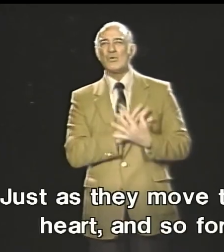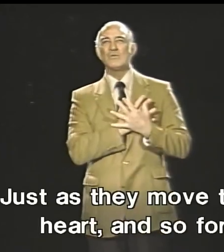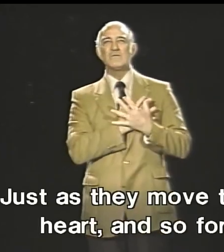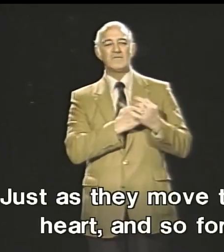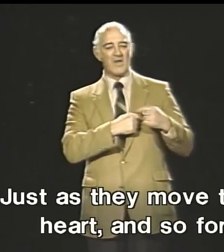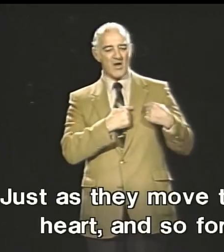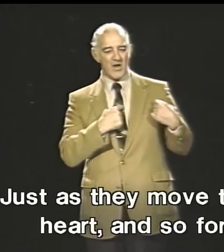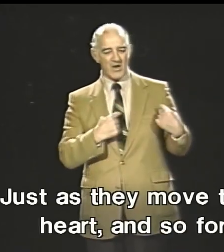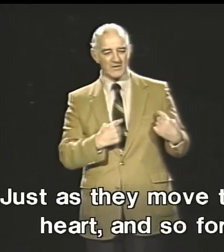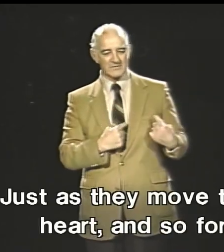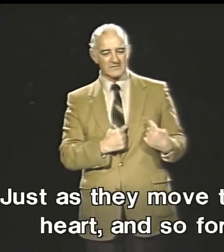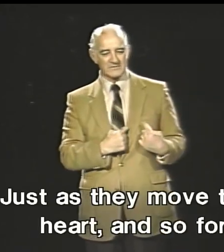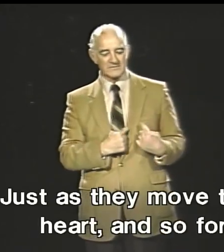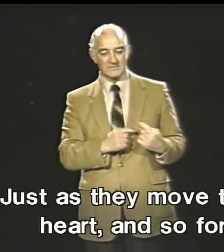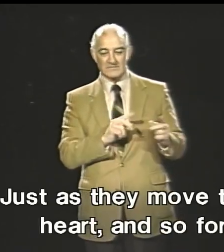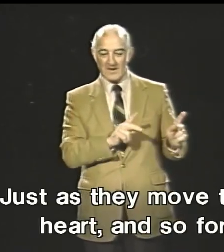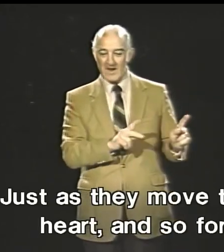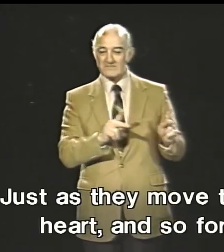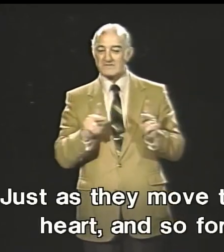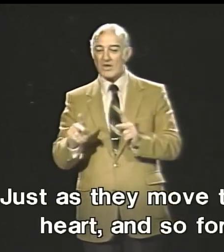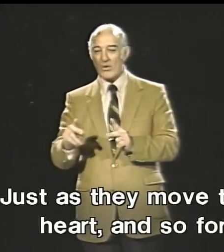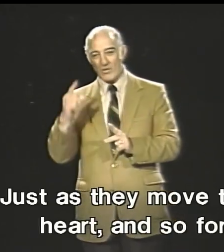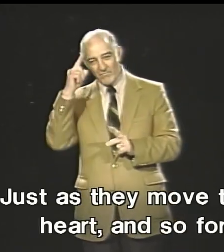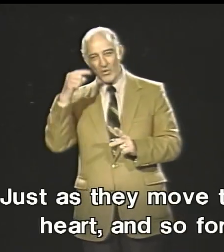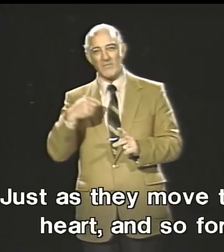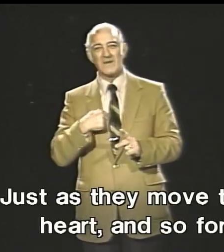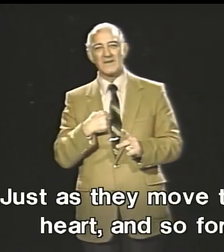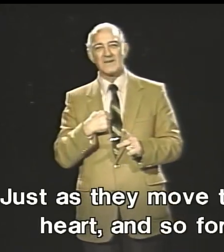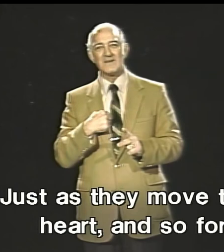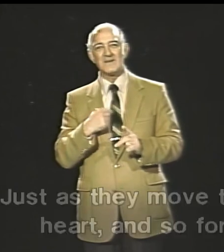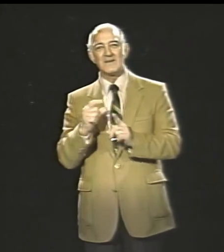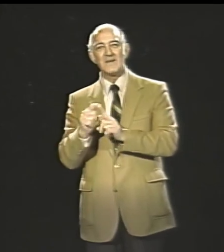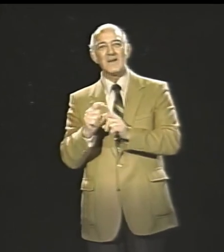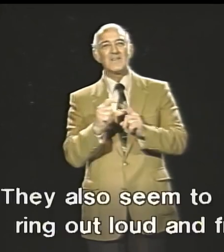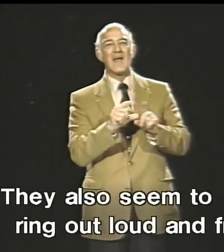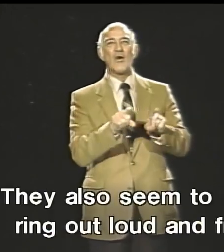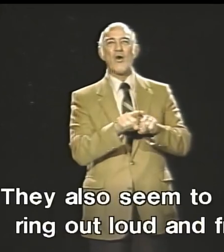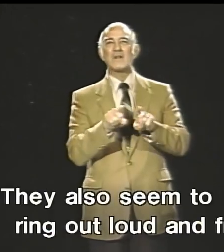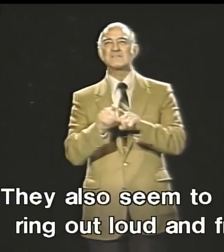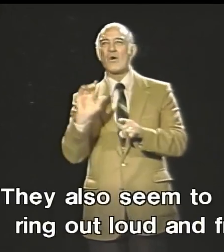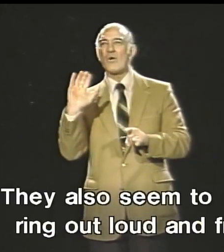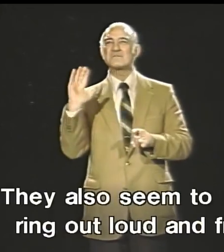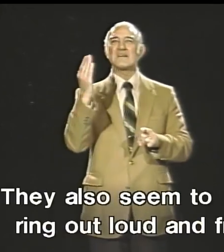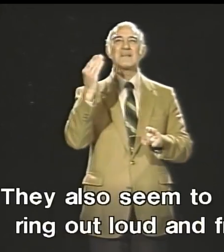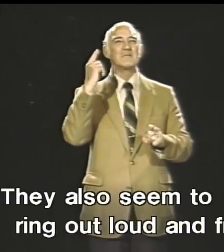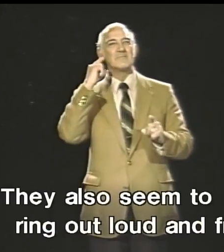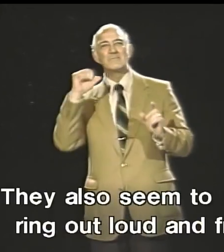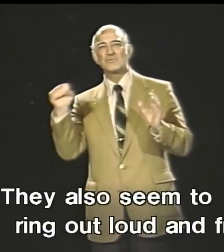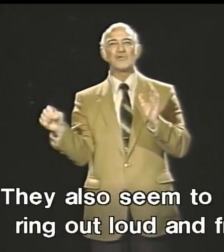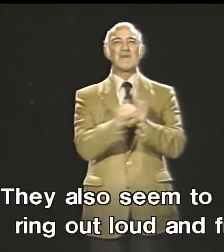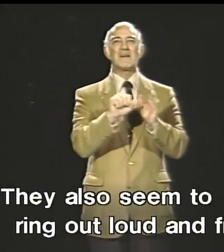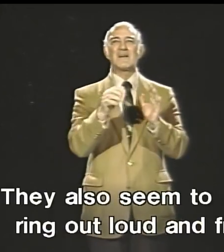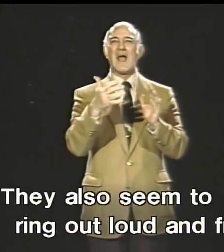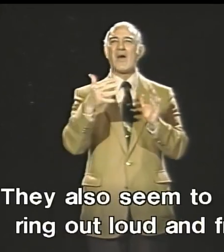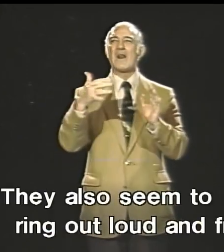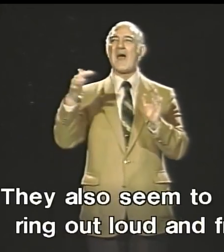they move the heart. And so, for me, They also seemed to ring out